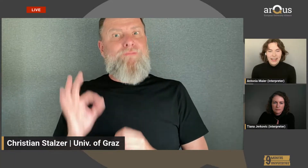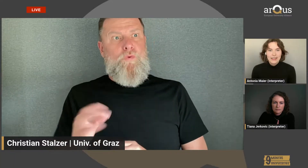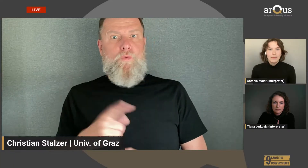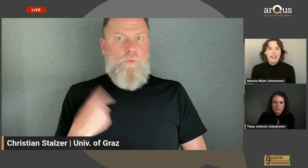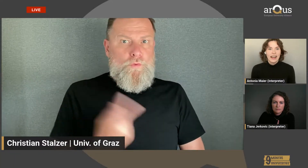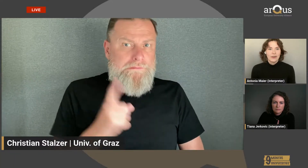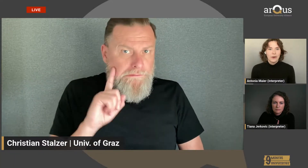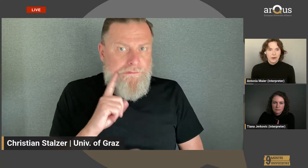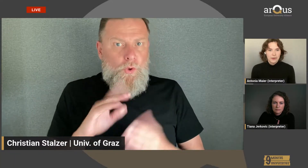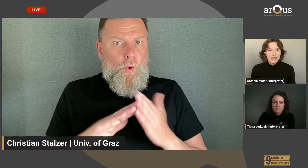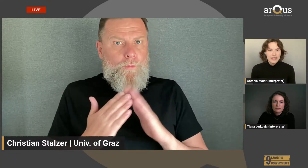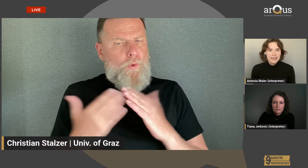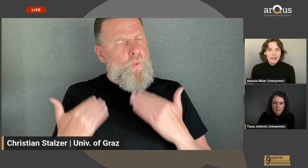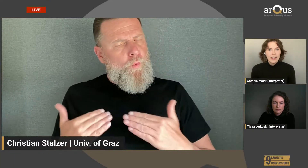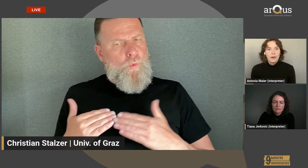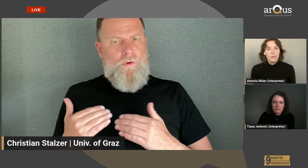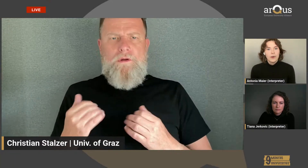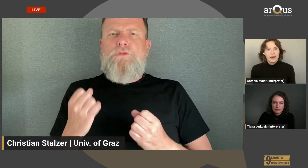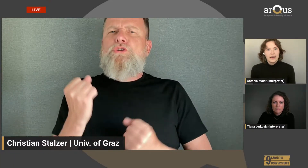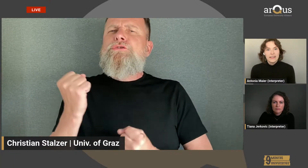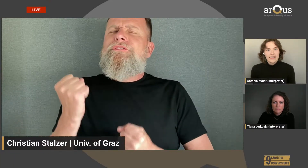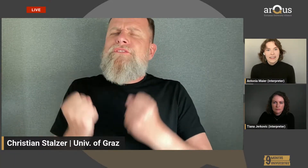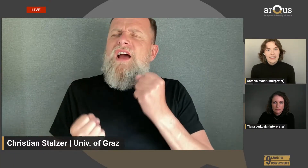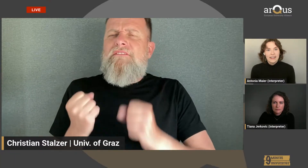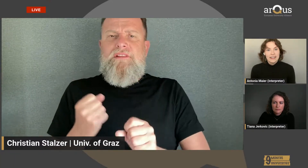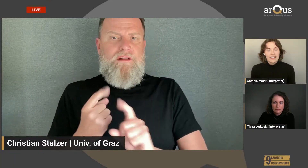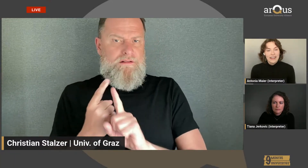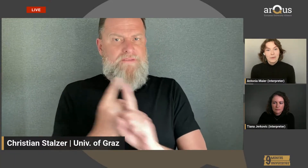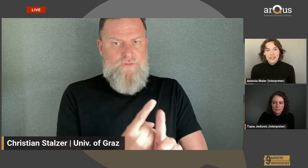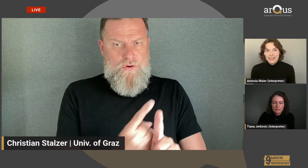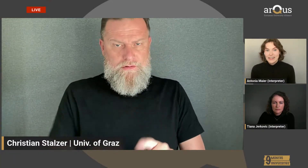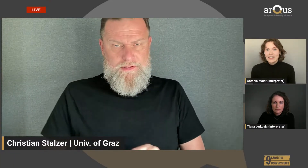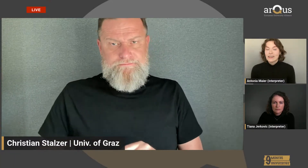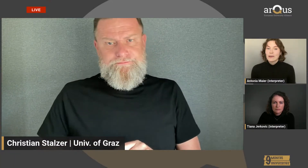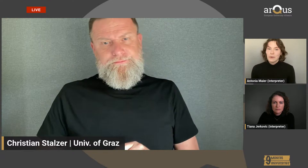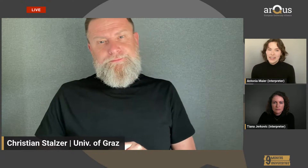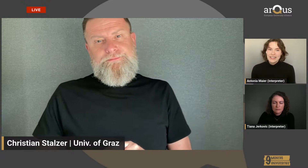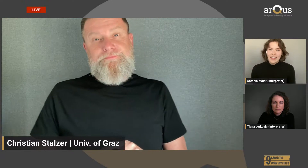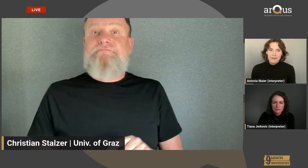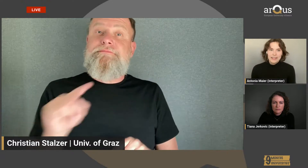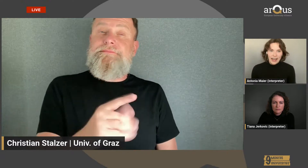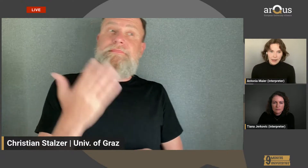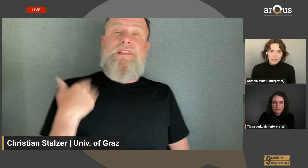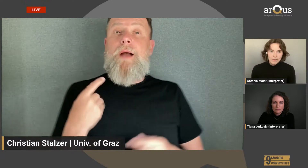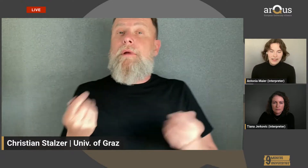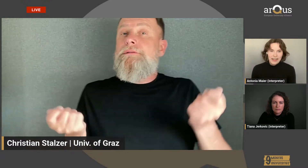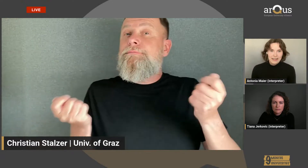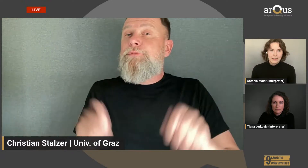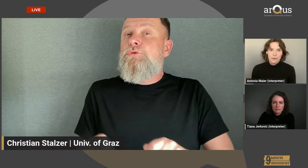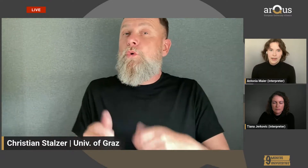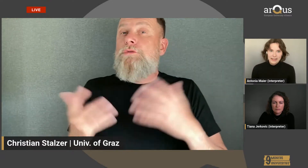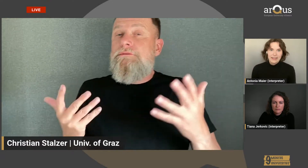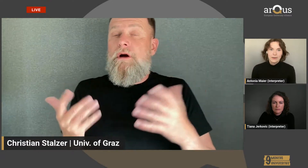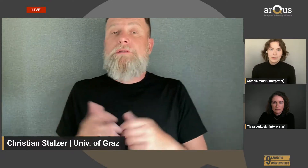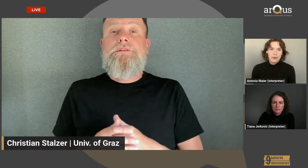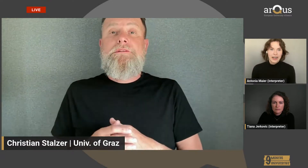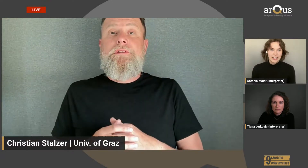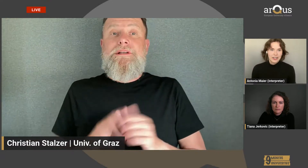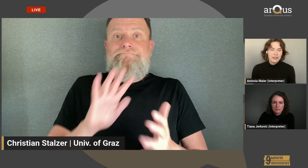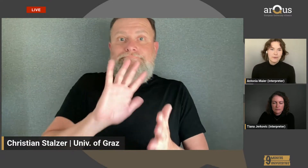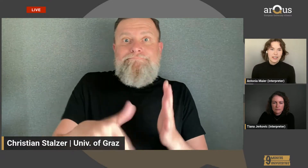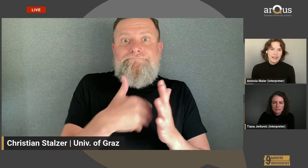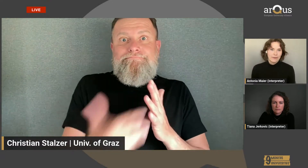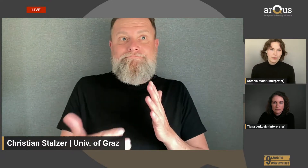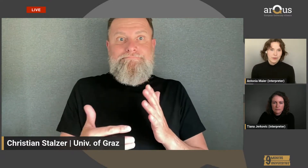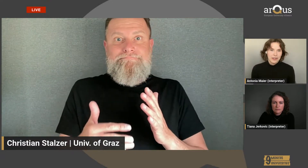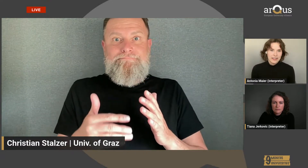1880 at the Milan Congress, where that was quite a tough time that had quite the